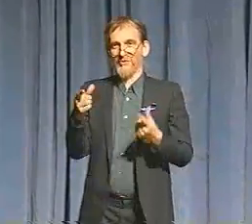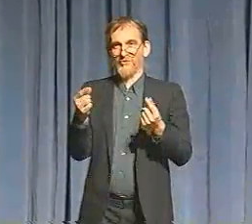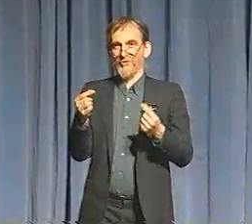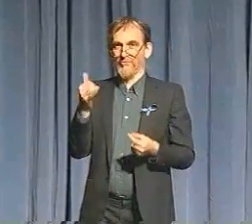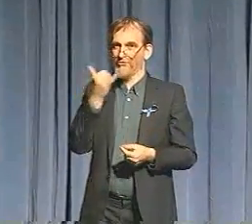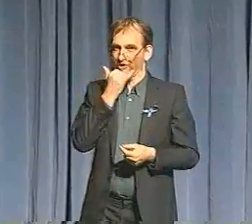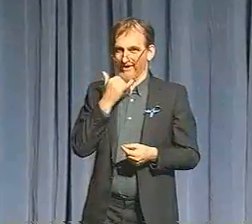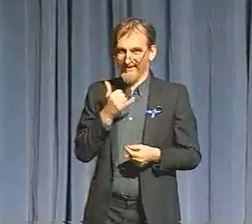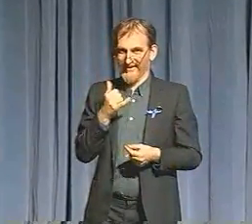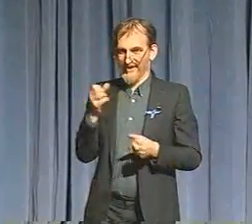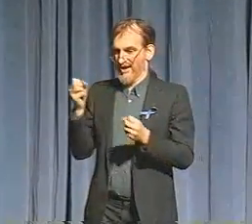grew older,